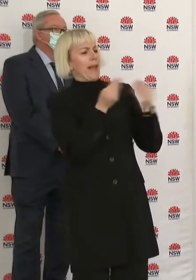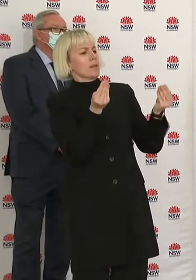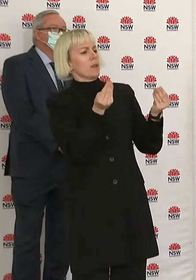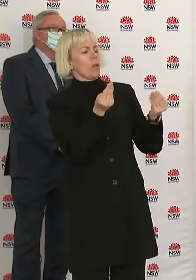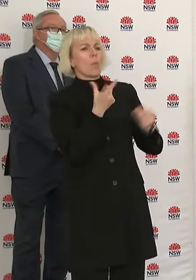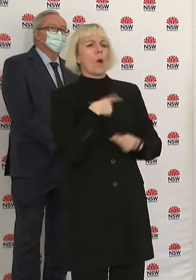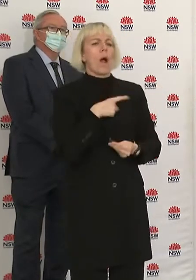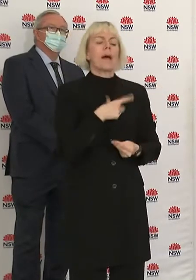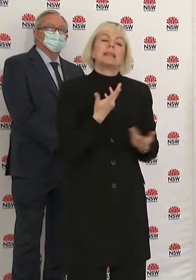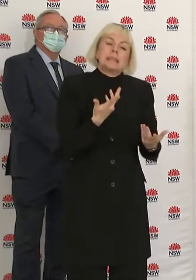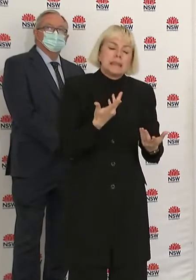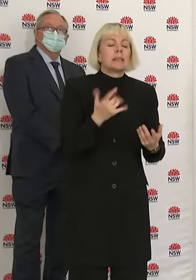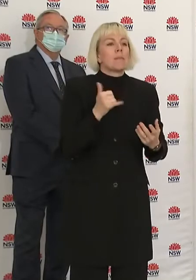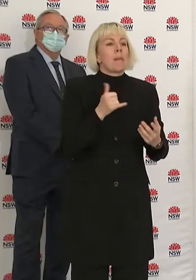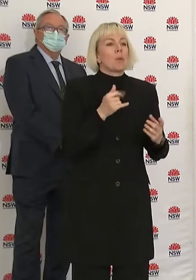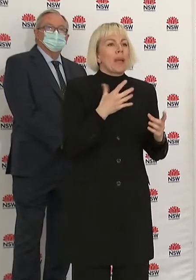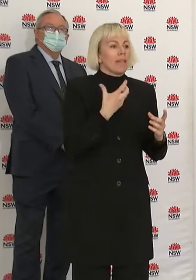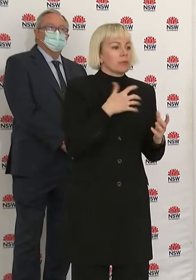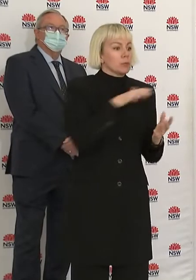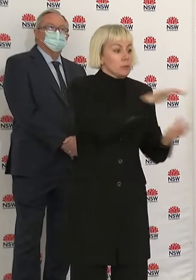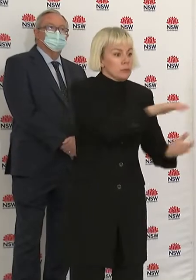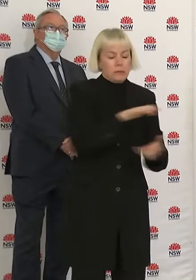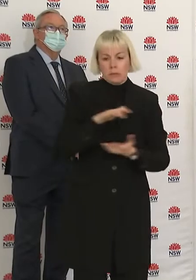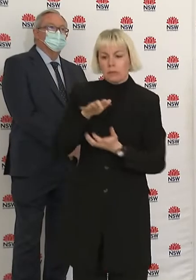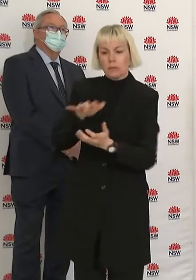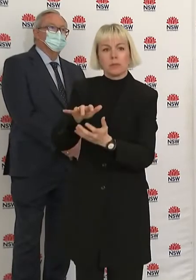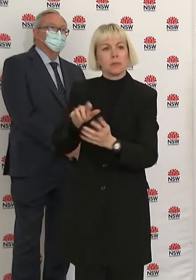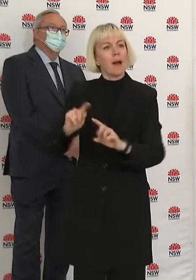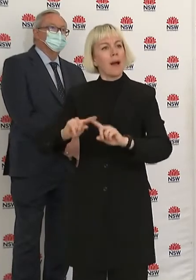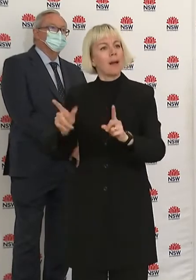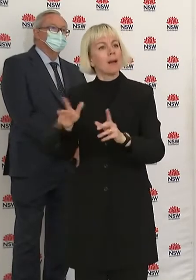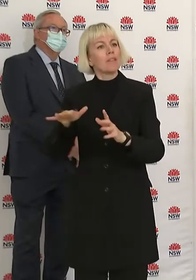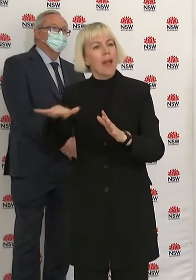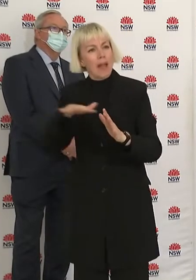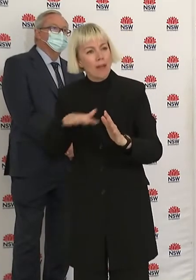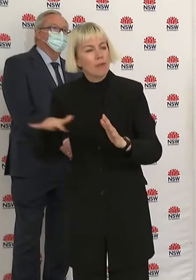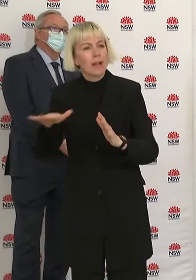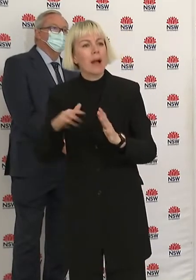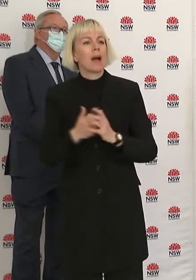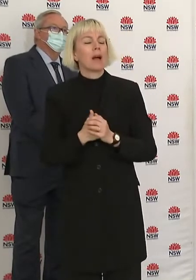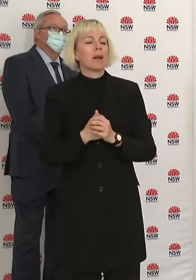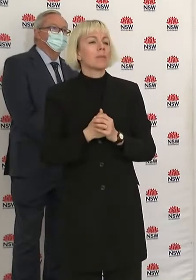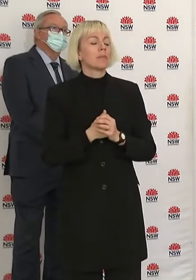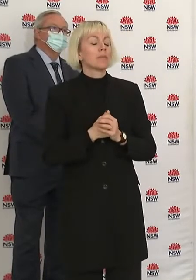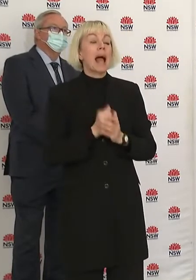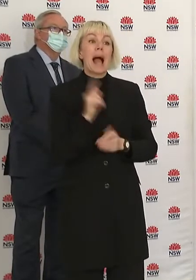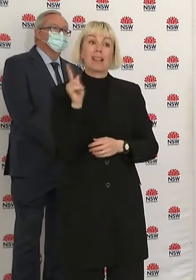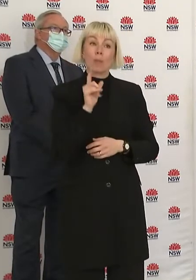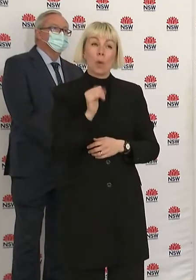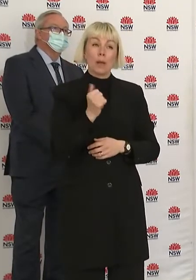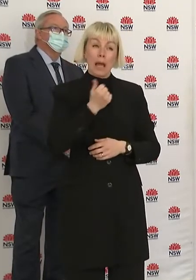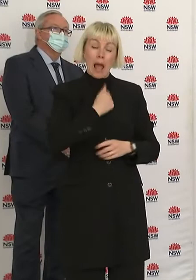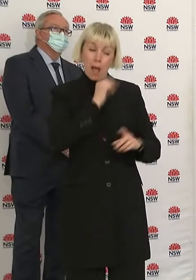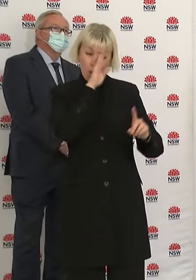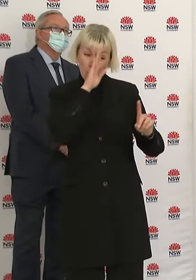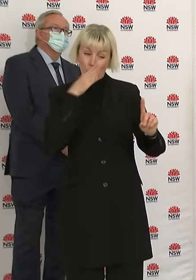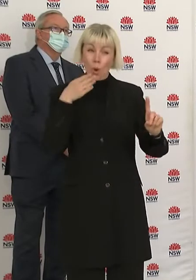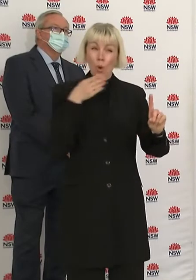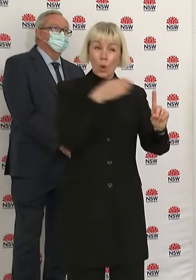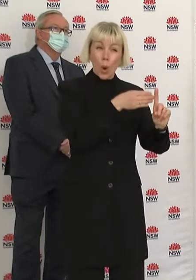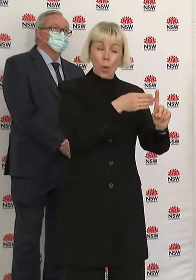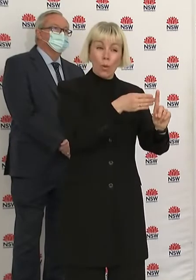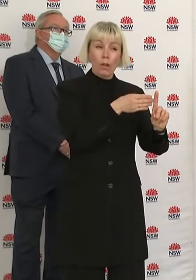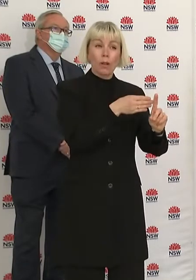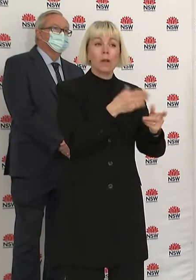these numbers stabilise first and then decline. And I see vaccination, as well as the maintenance of the